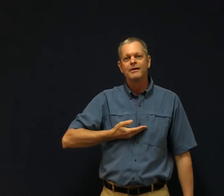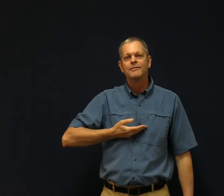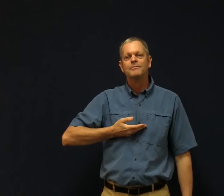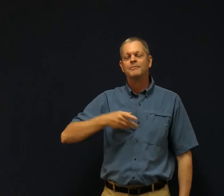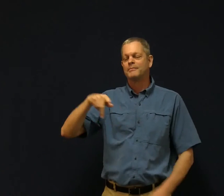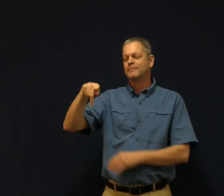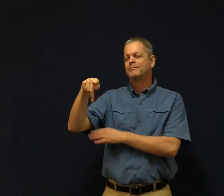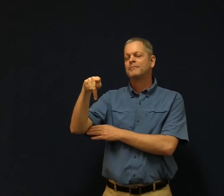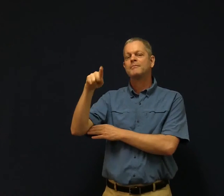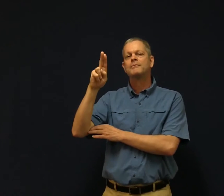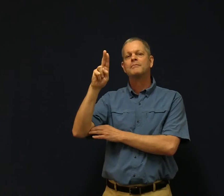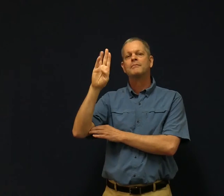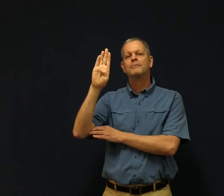Hi, welcome.